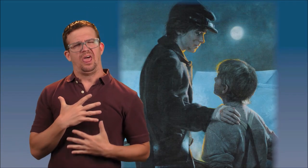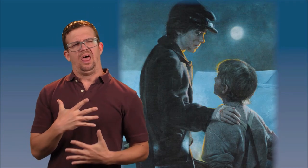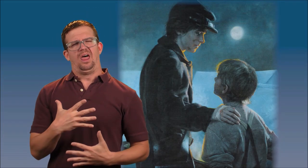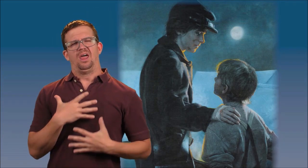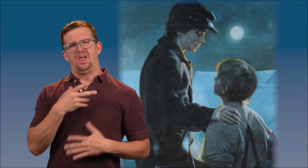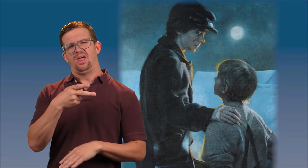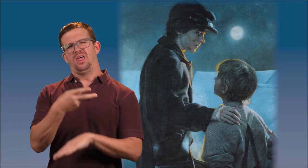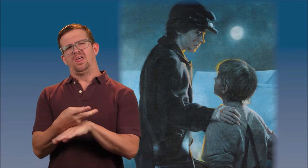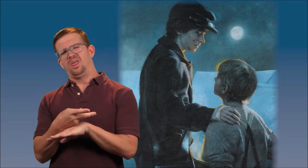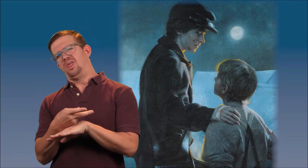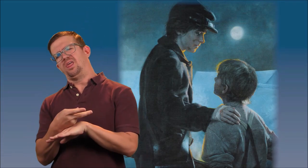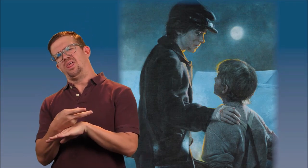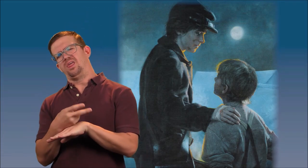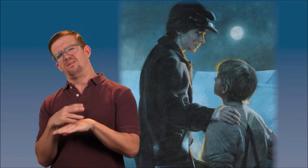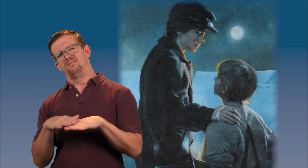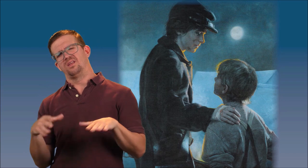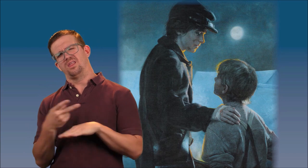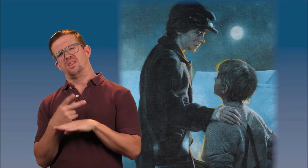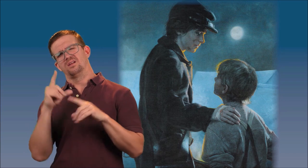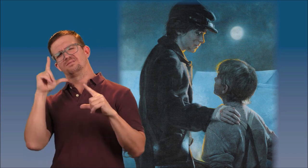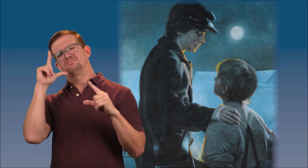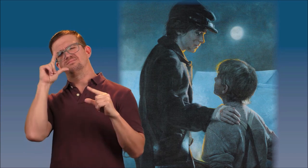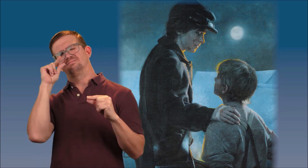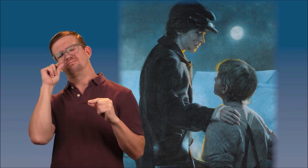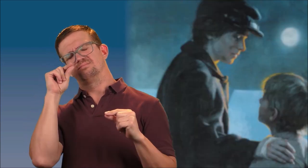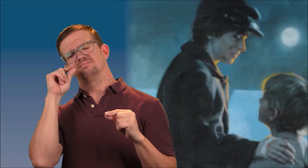sprawled on the ground until he caught his breath.